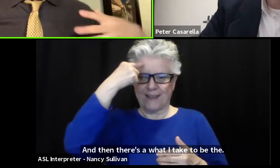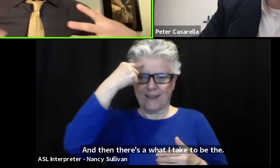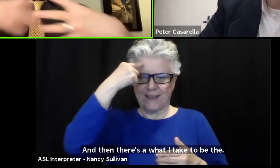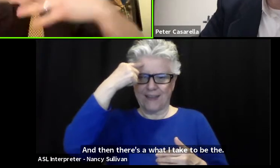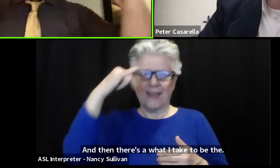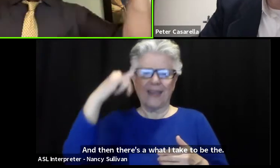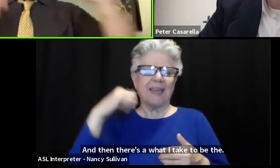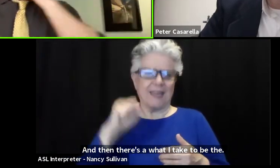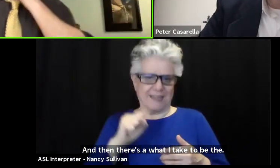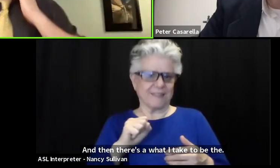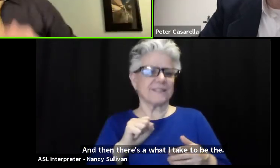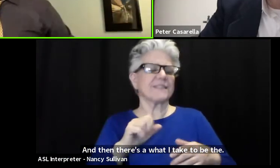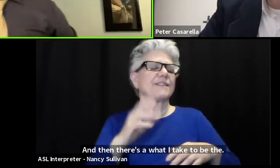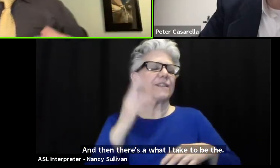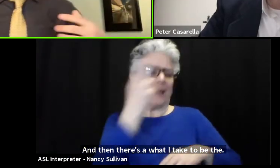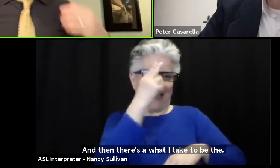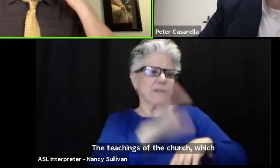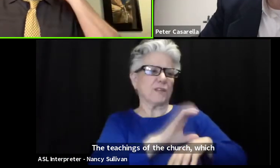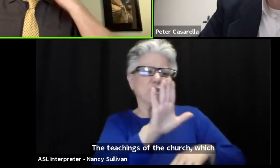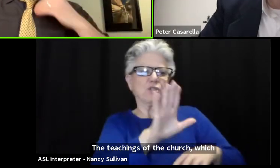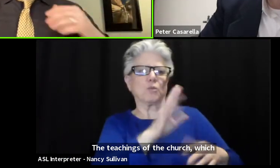the teachings of the church,